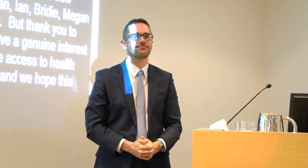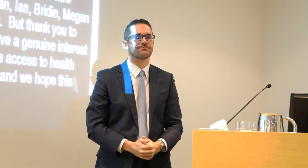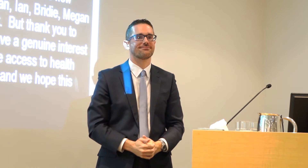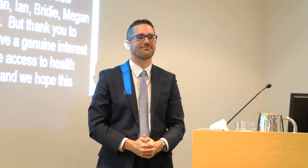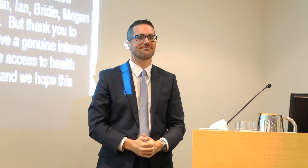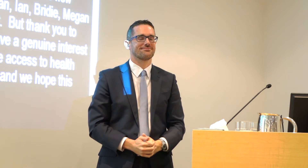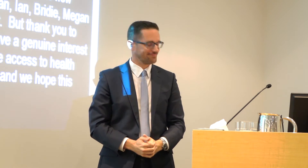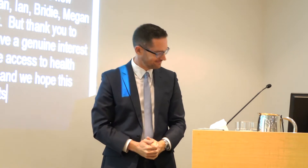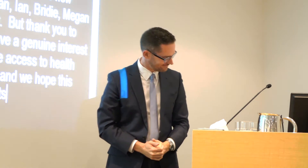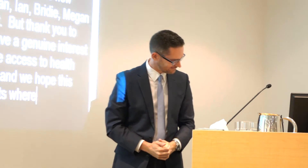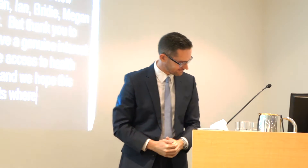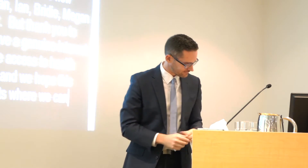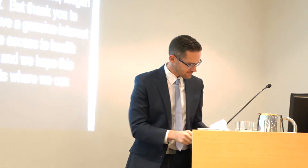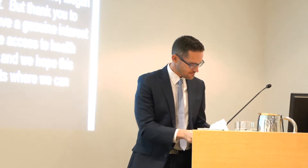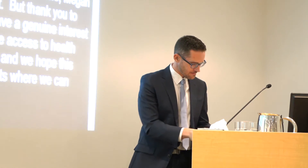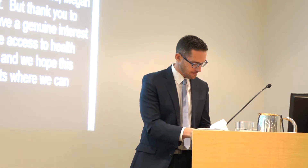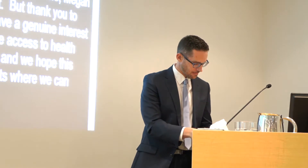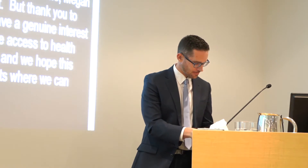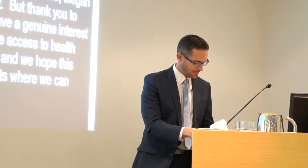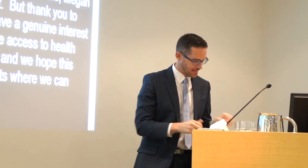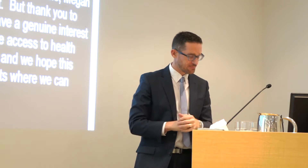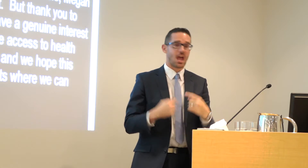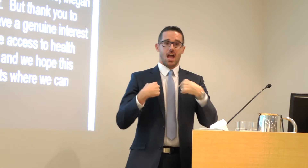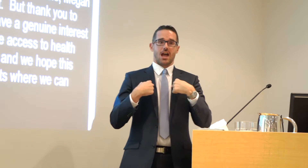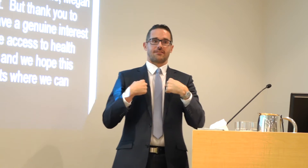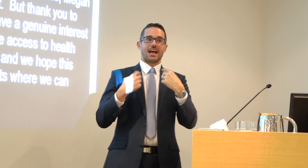with Vicdeaf, Deaf Victoria, and the Commission in the future.